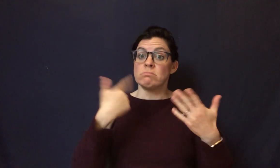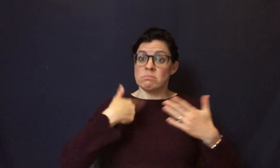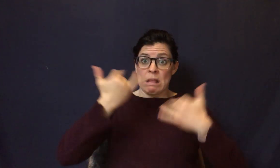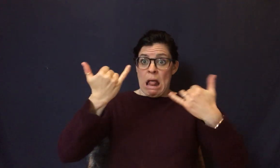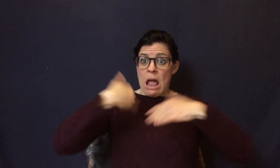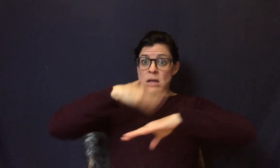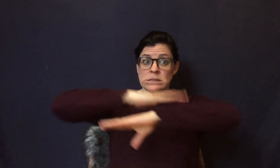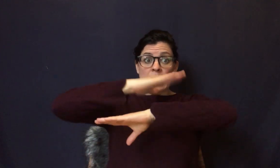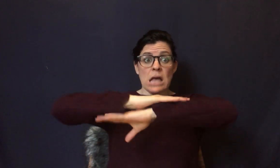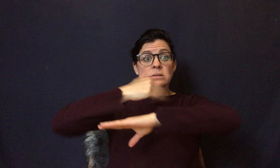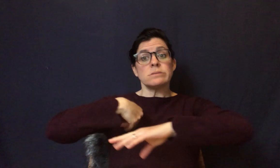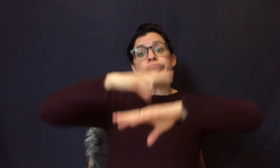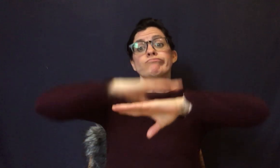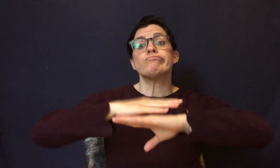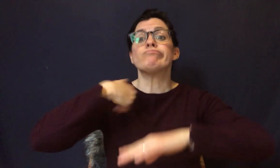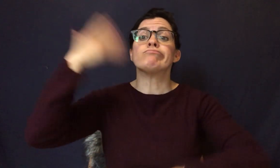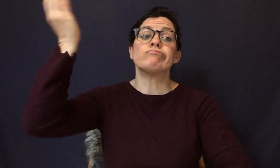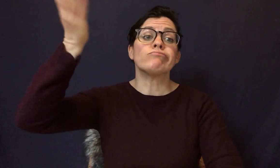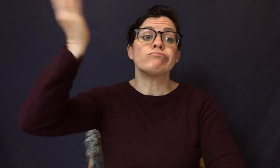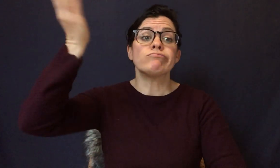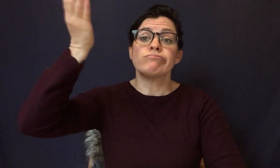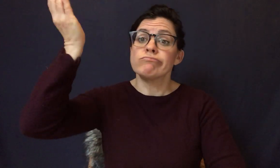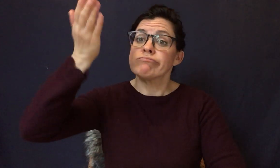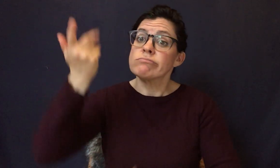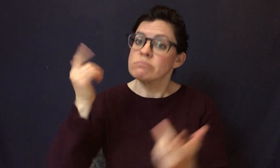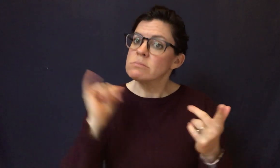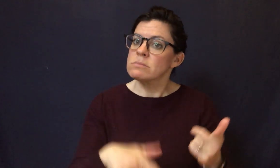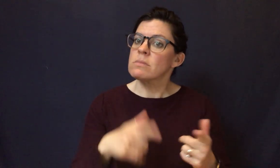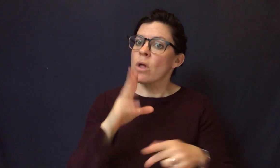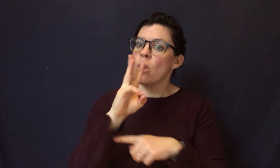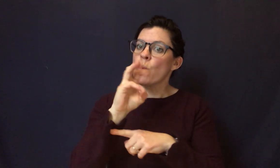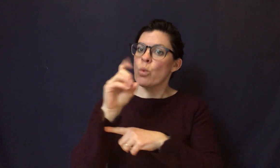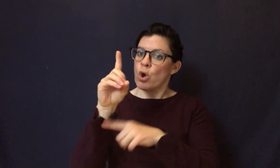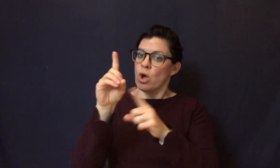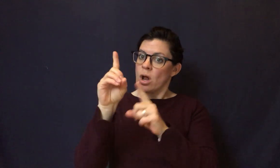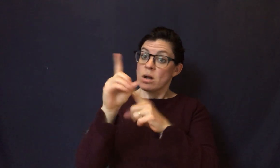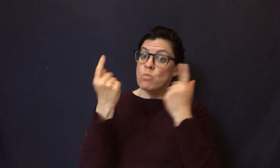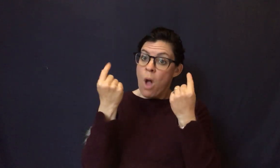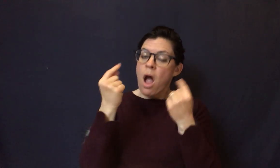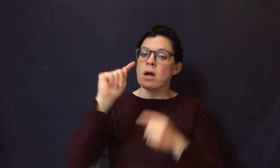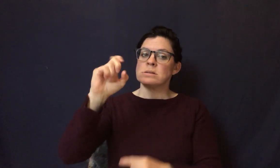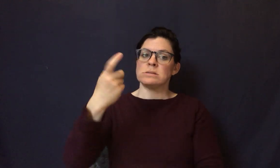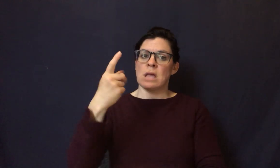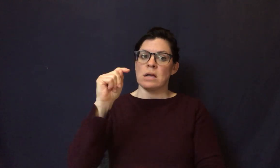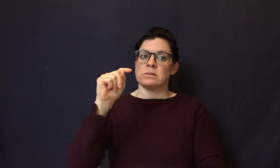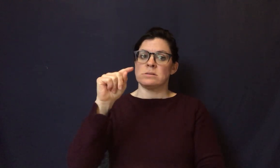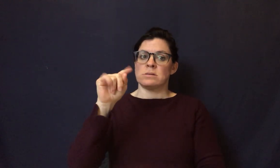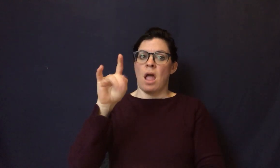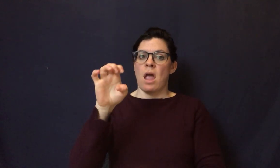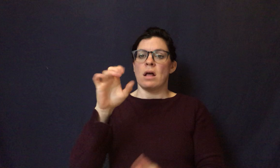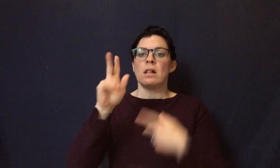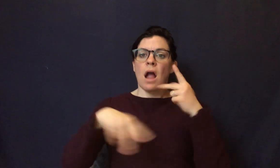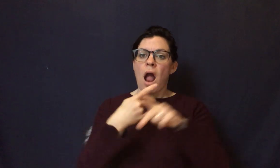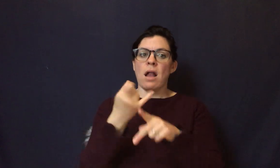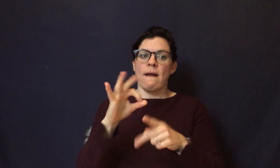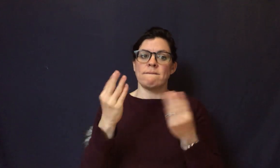that is part of a type A fire, okay? What was one of the other ones? Paper. What's the most common place that we have paper in the